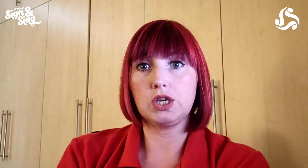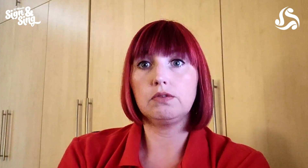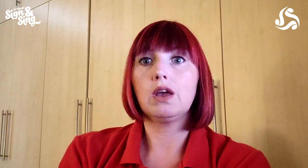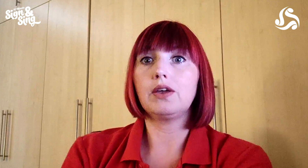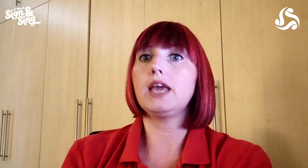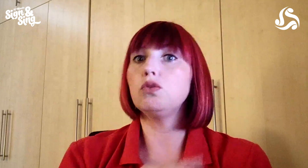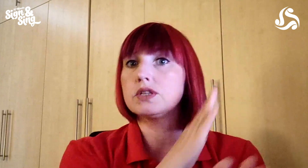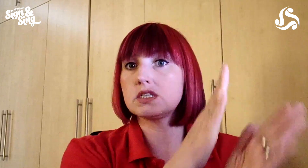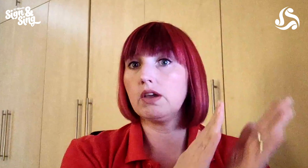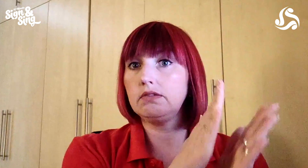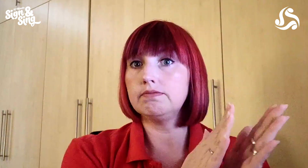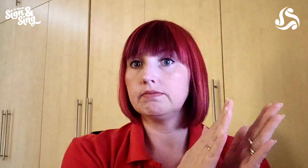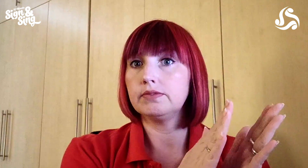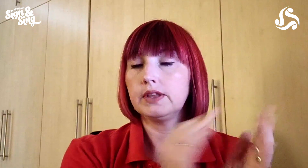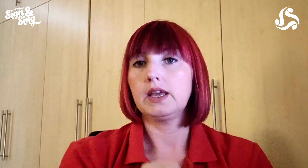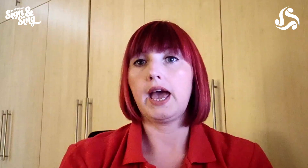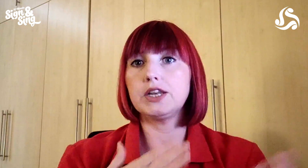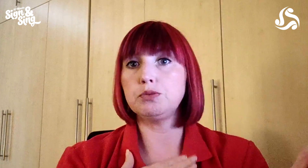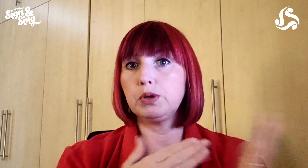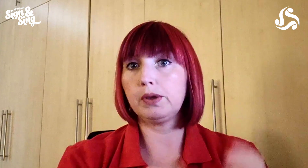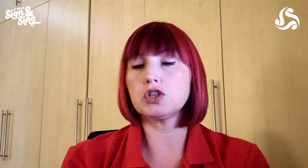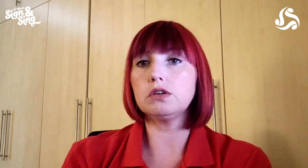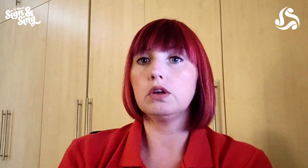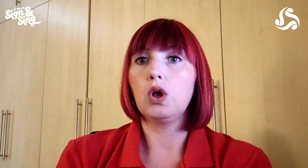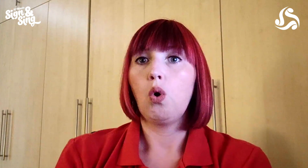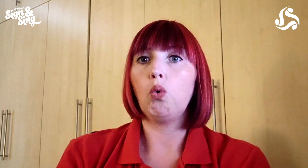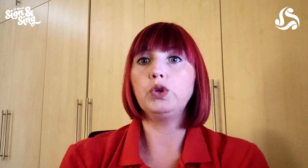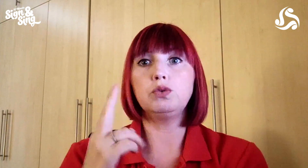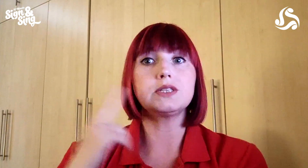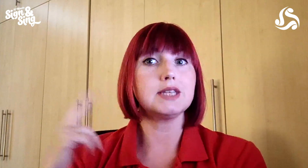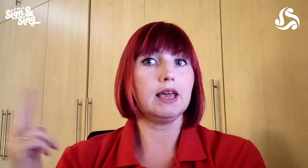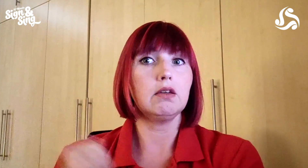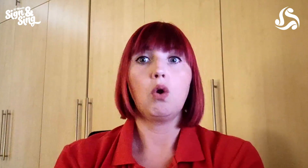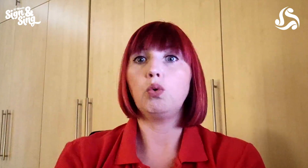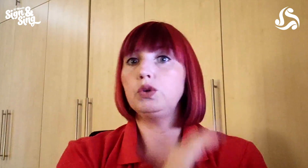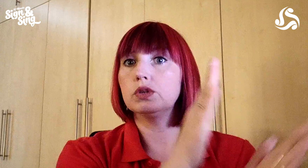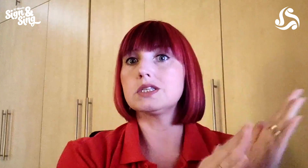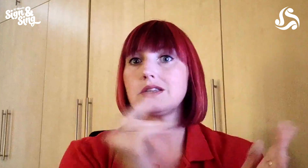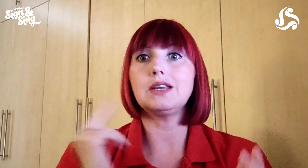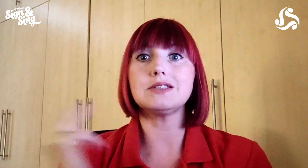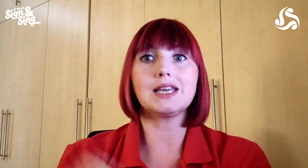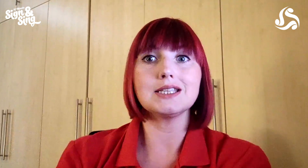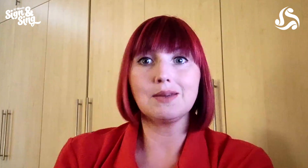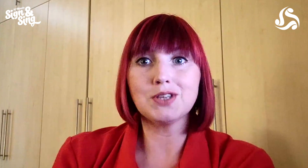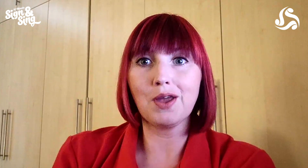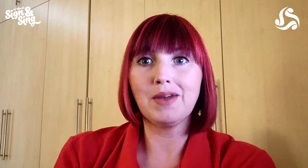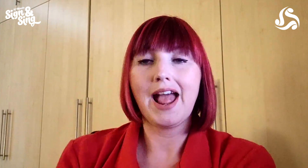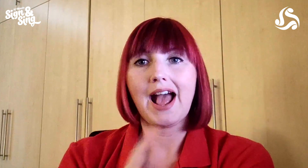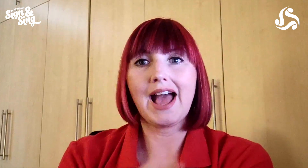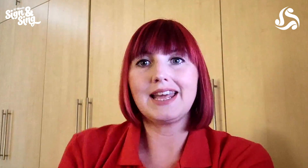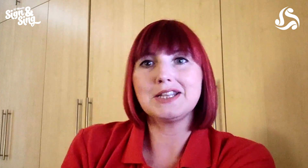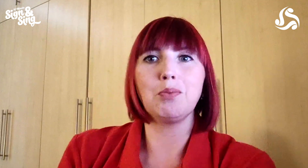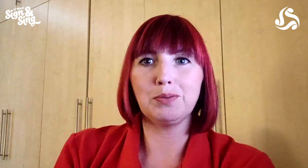like to do. Okay, you could sign and do body percussion, or you could sing, or you could sign and sing at the same